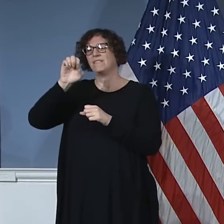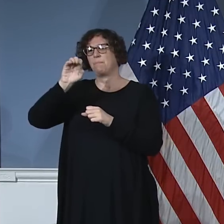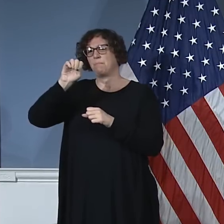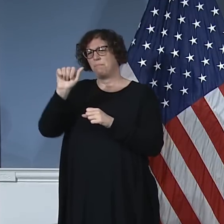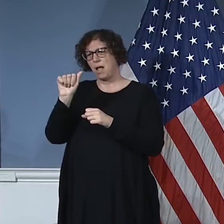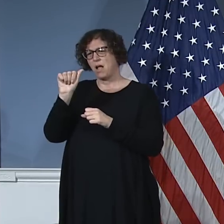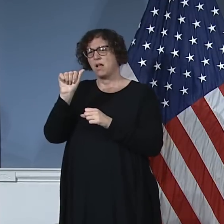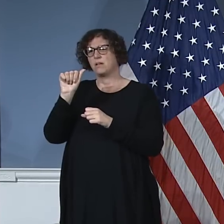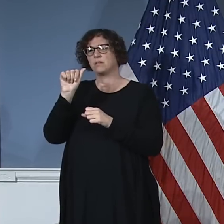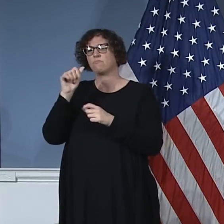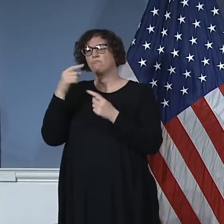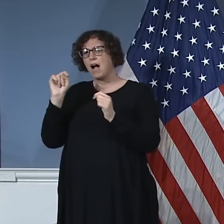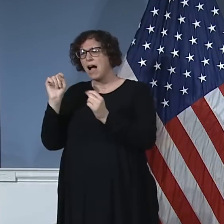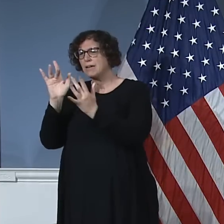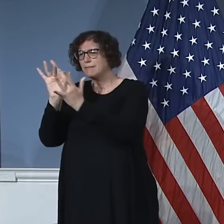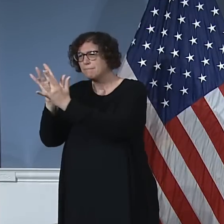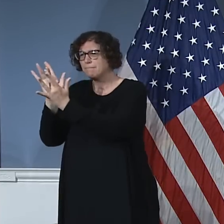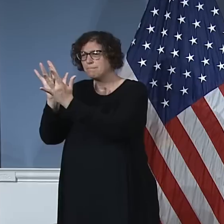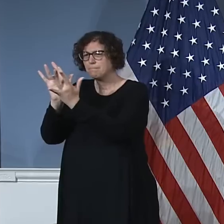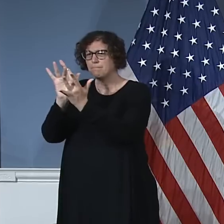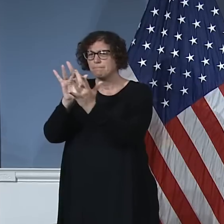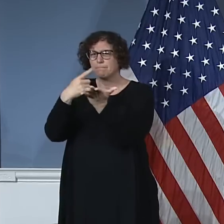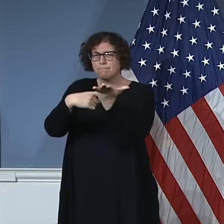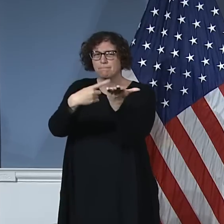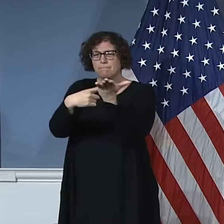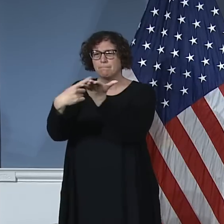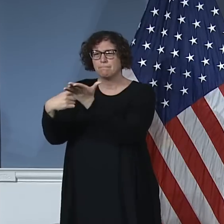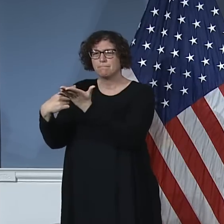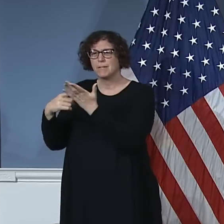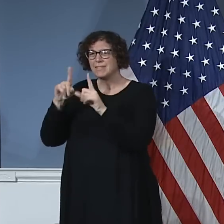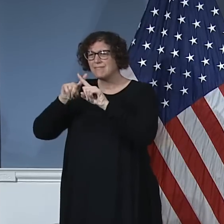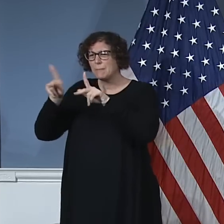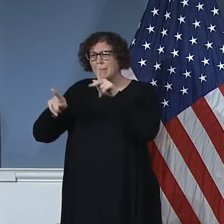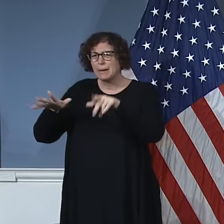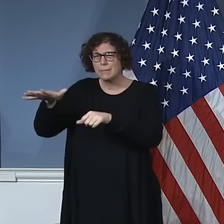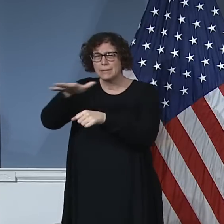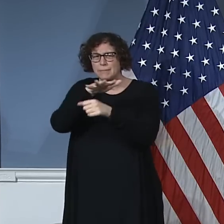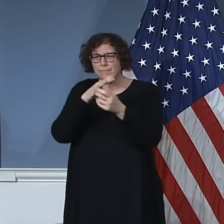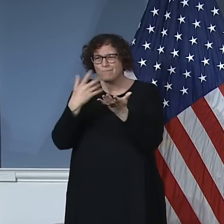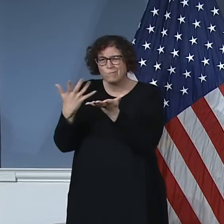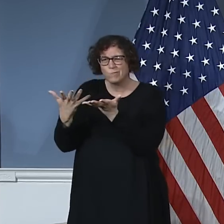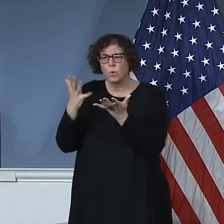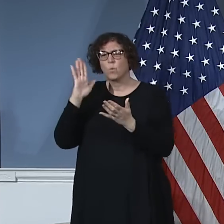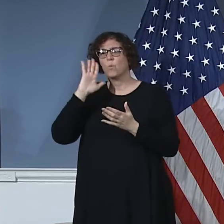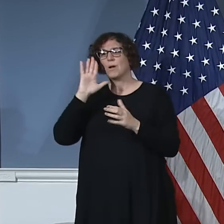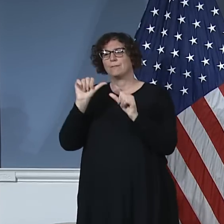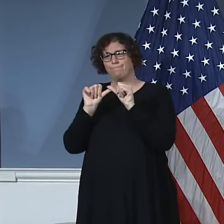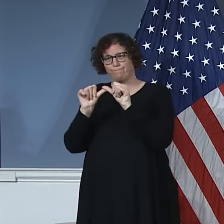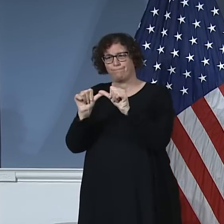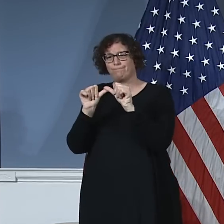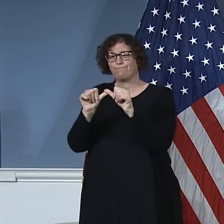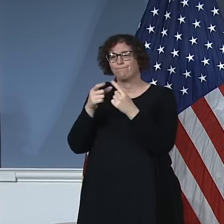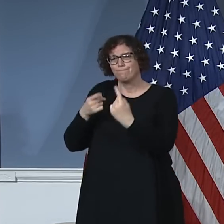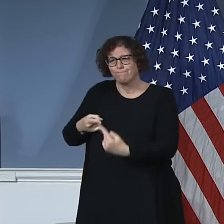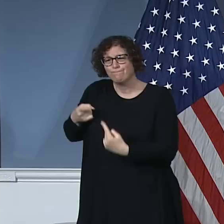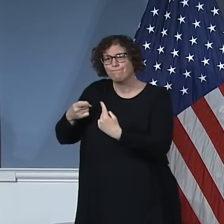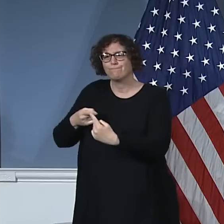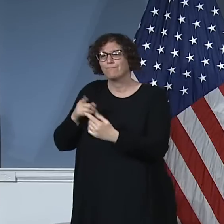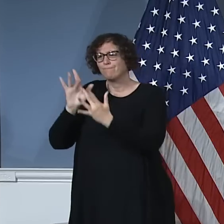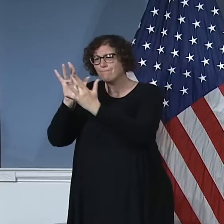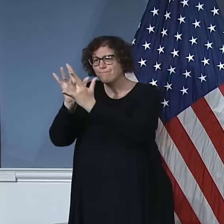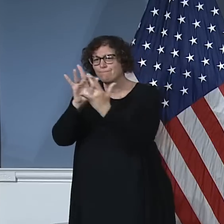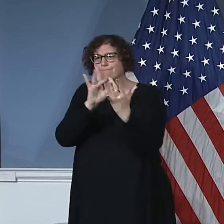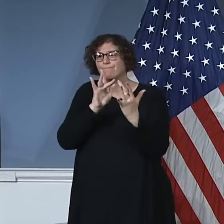Schumer almost every day. Spoke to Senator Gillibrand yesterday. This will be ongoing. I've spoken to Dr. Fauci a number of